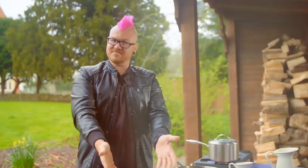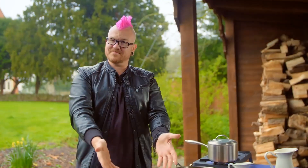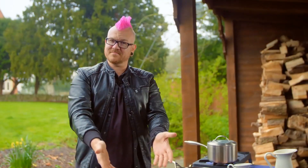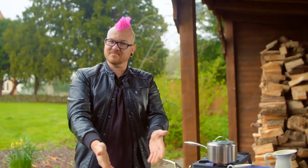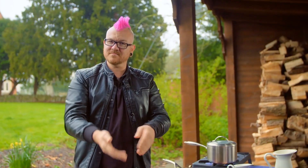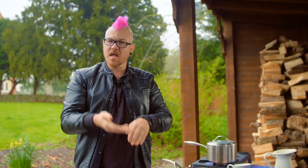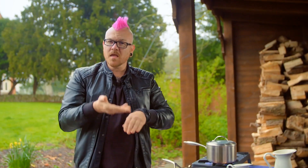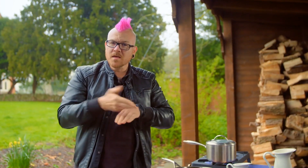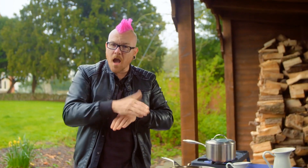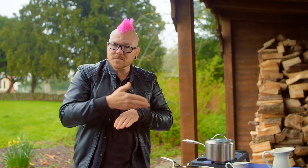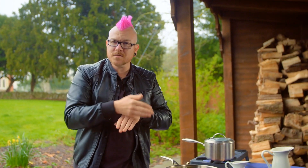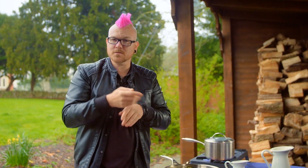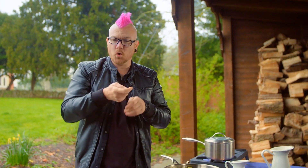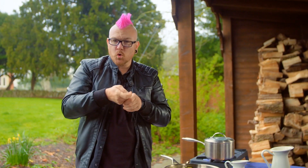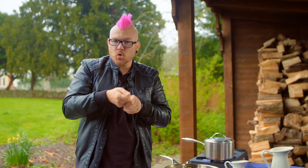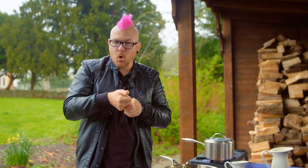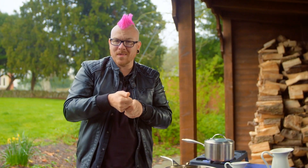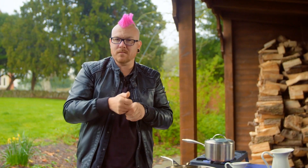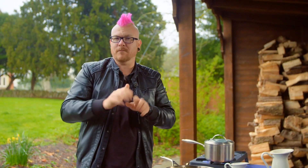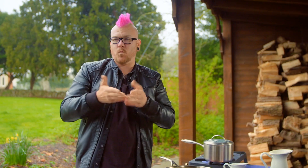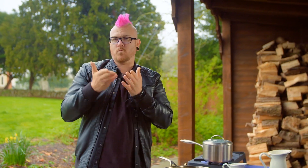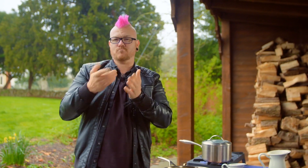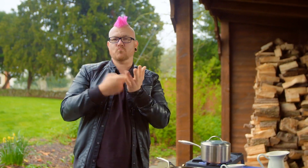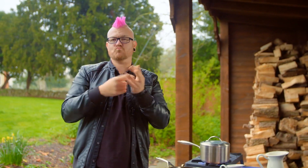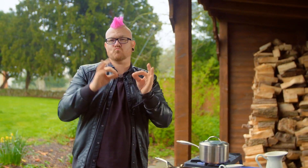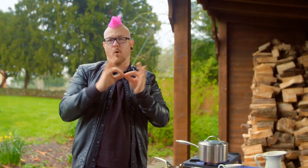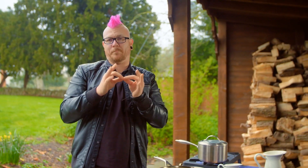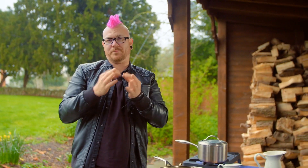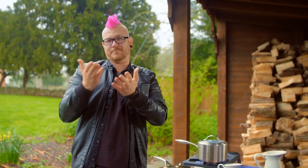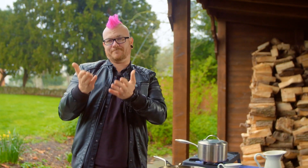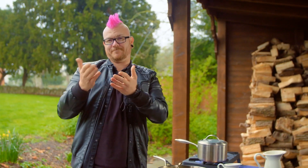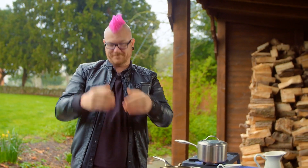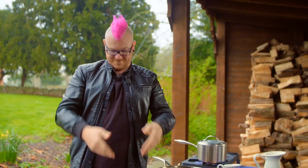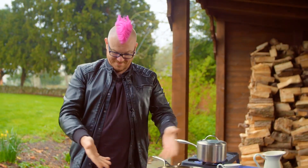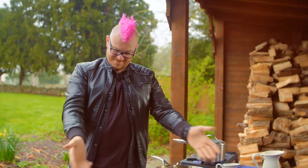And there it is, gardener's gnocchi, ready for Rob.